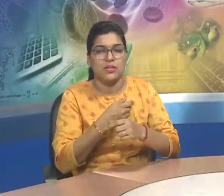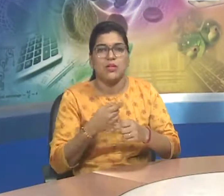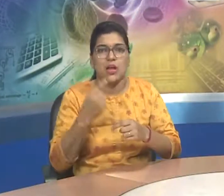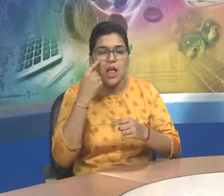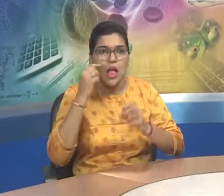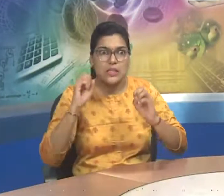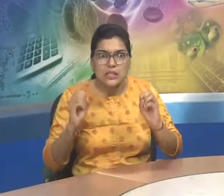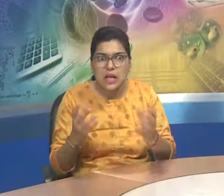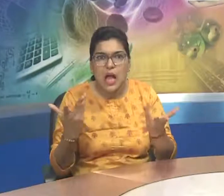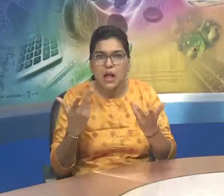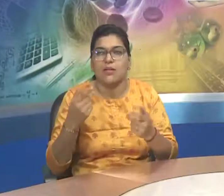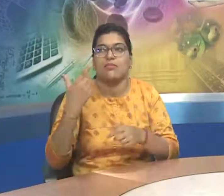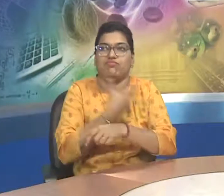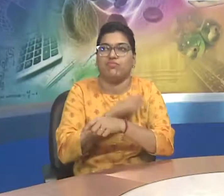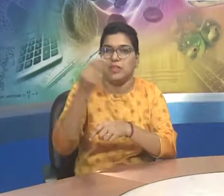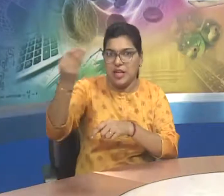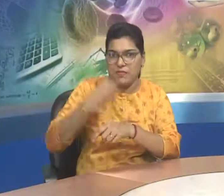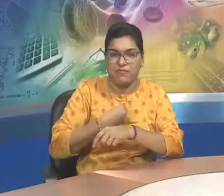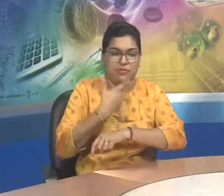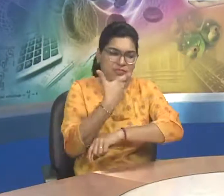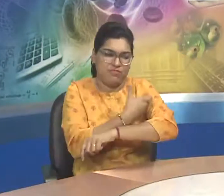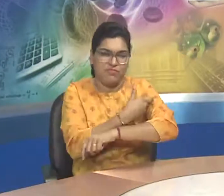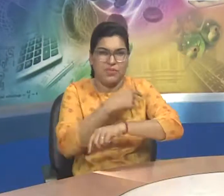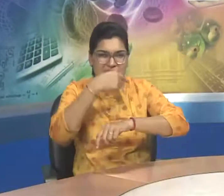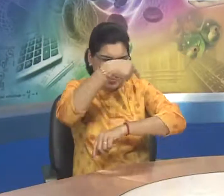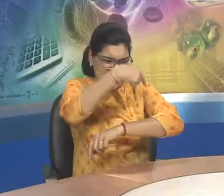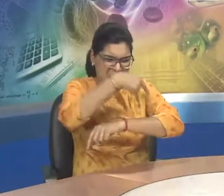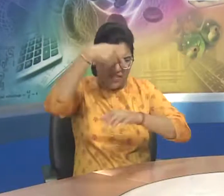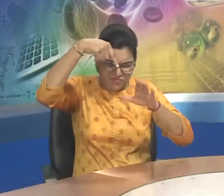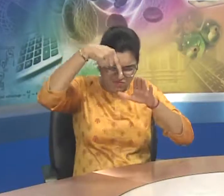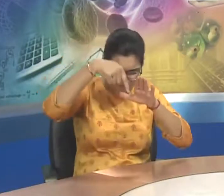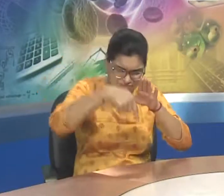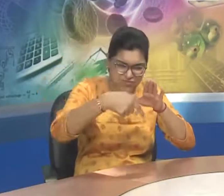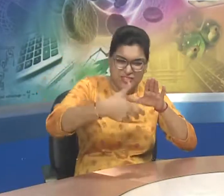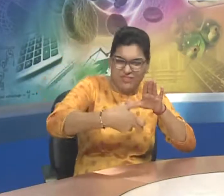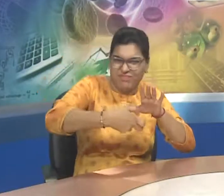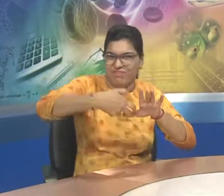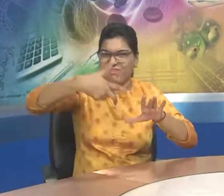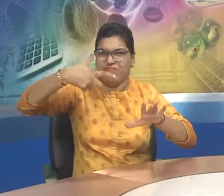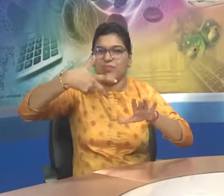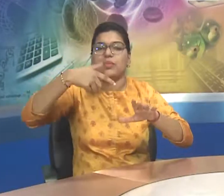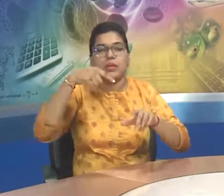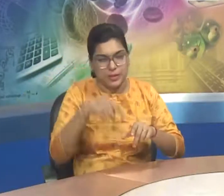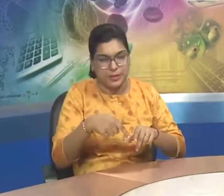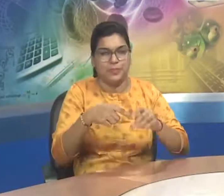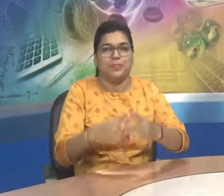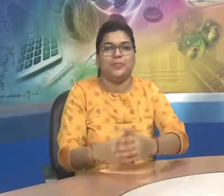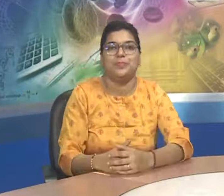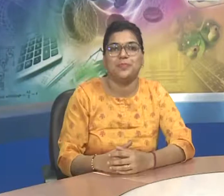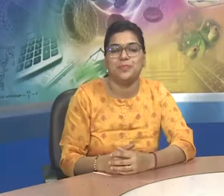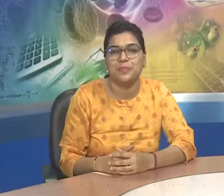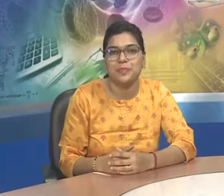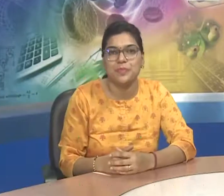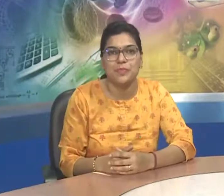Intramuscular injections is given by the doctors